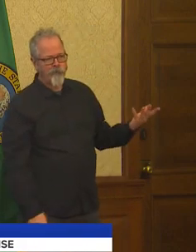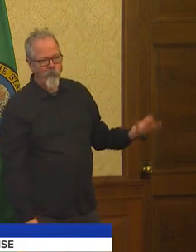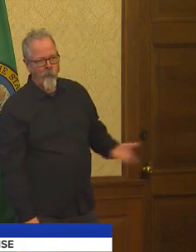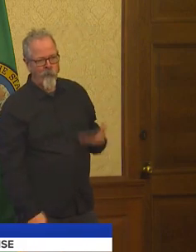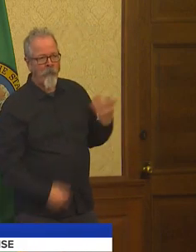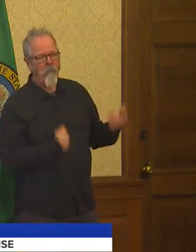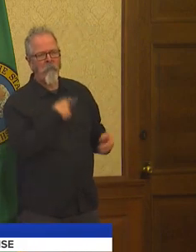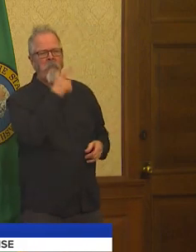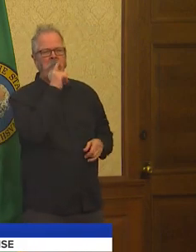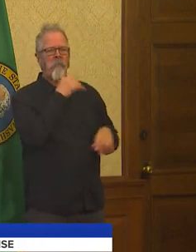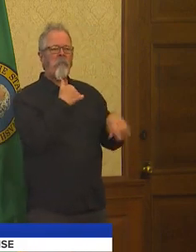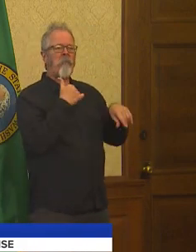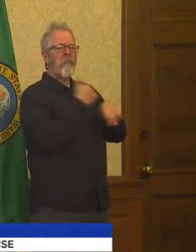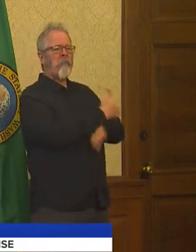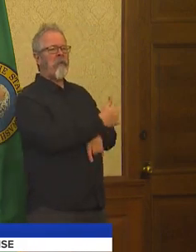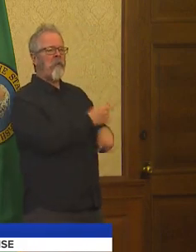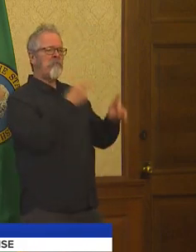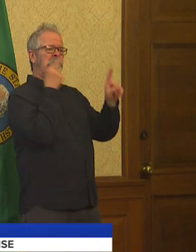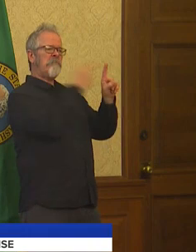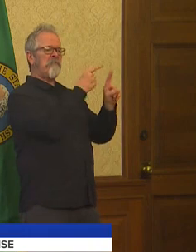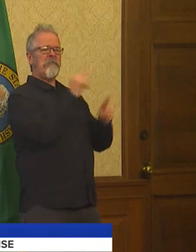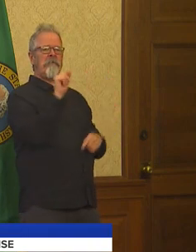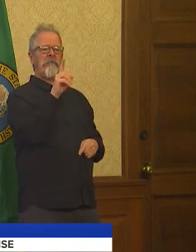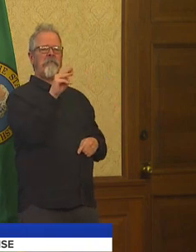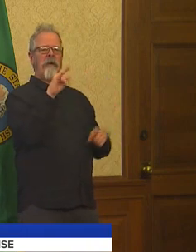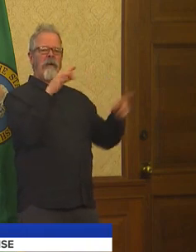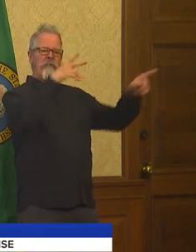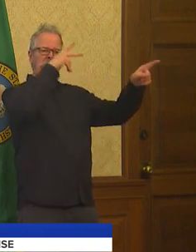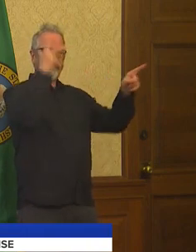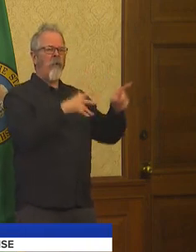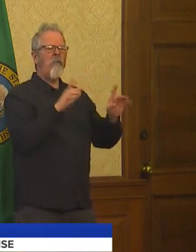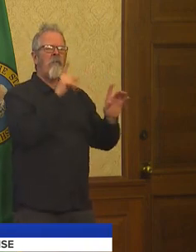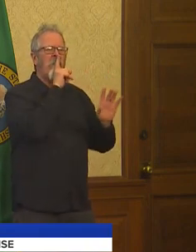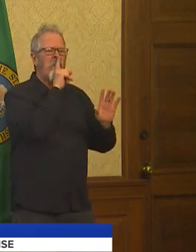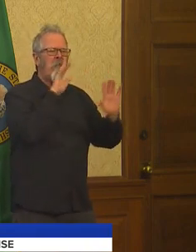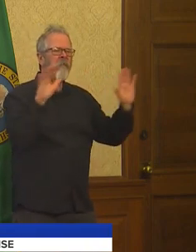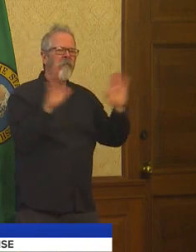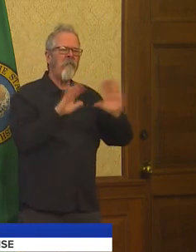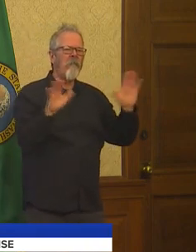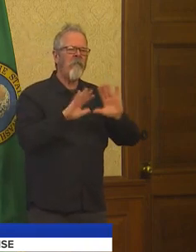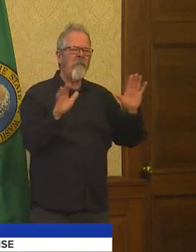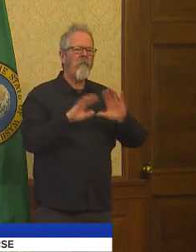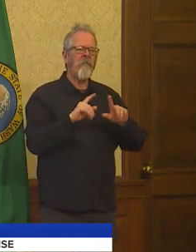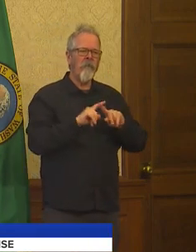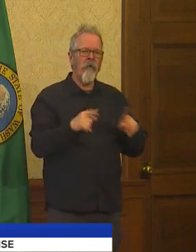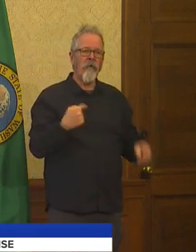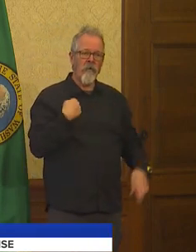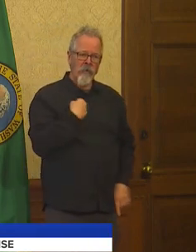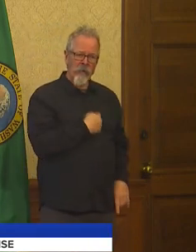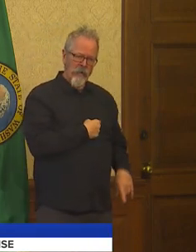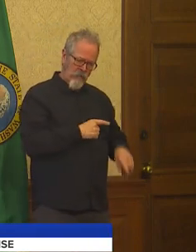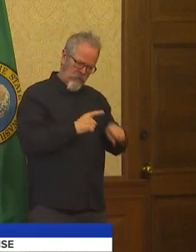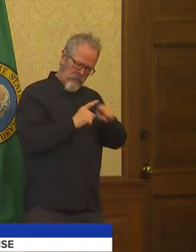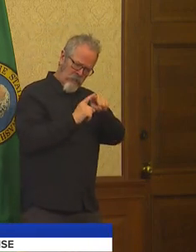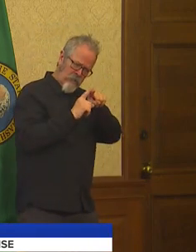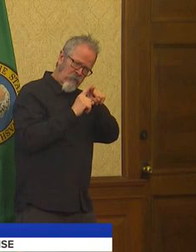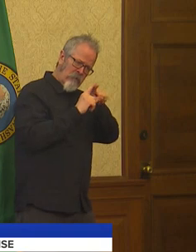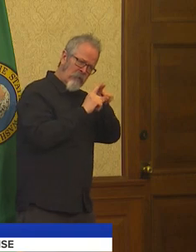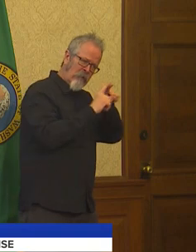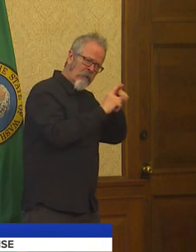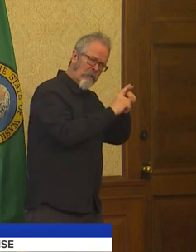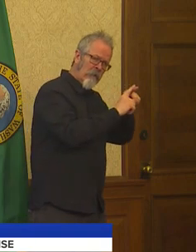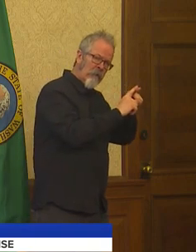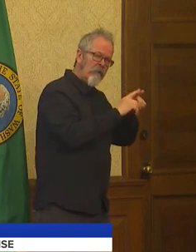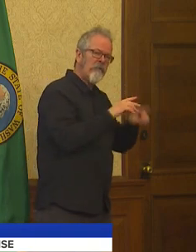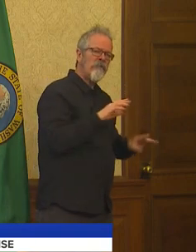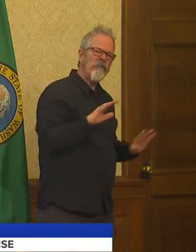can. But we have to have this substance actually do the work, and I'm hopeful that'll happen. Next question comes